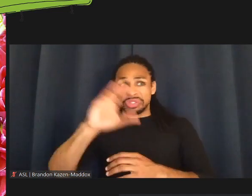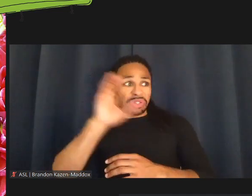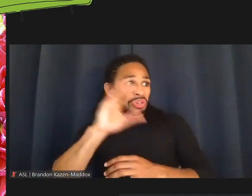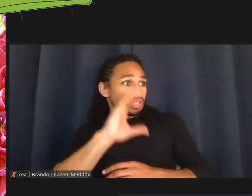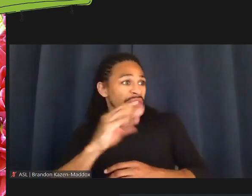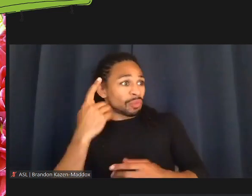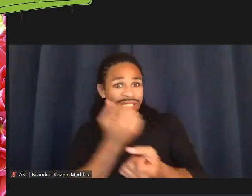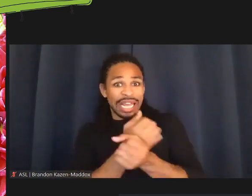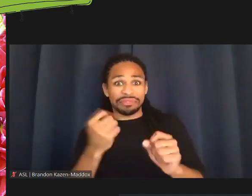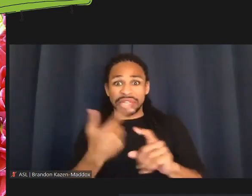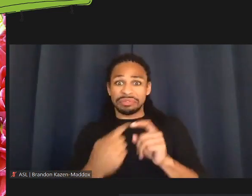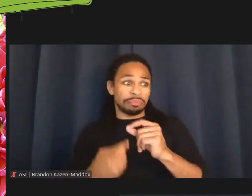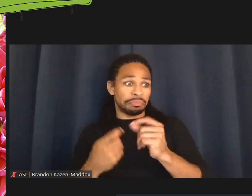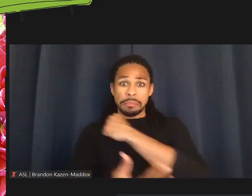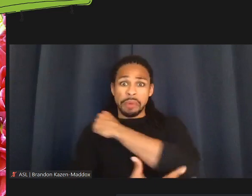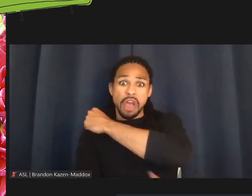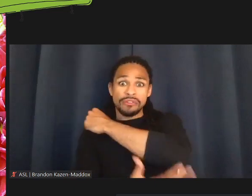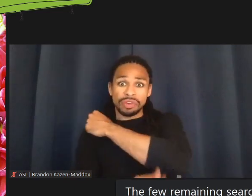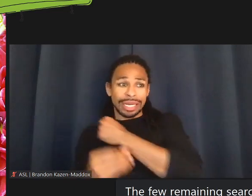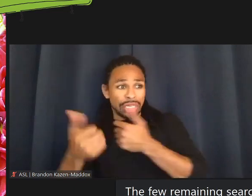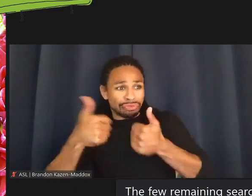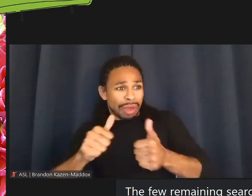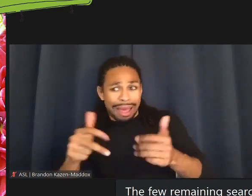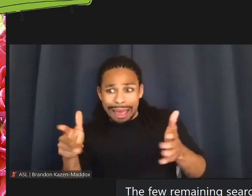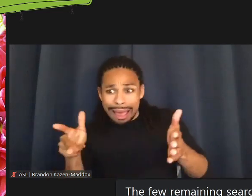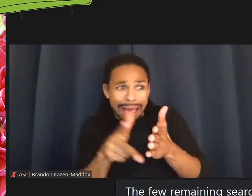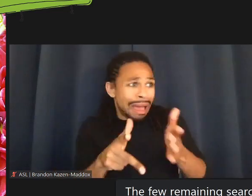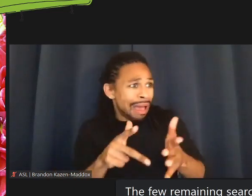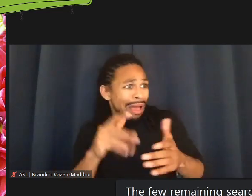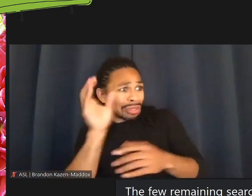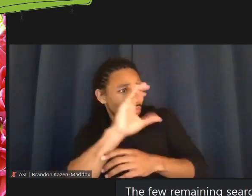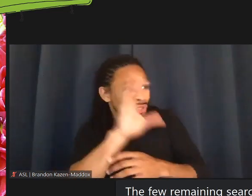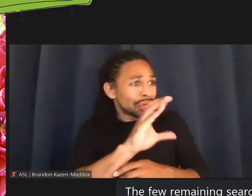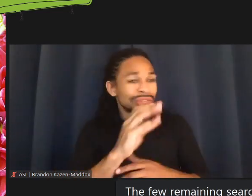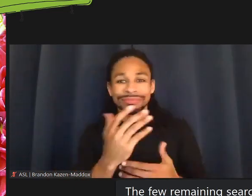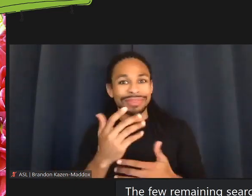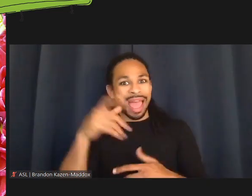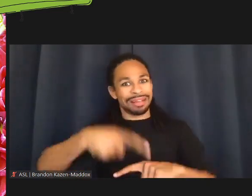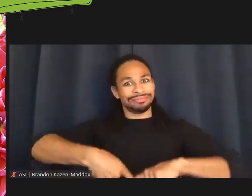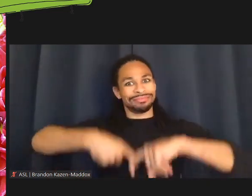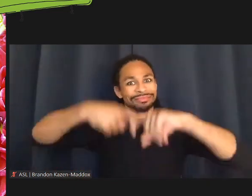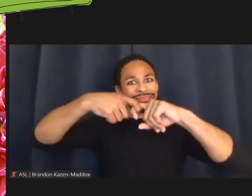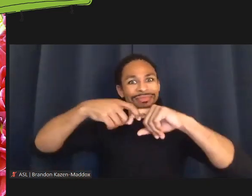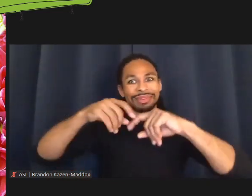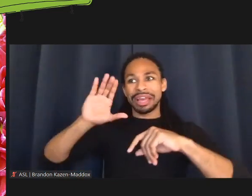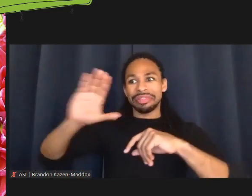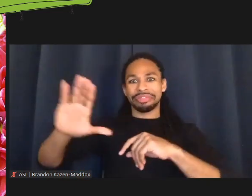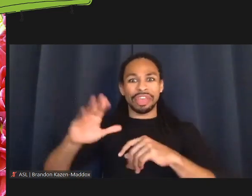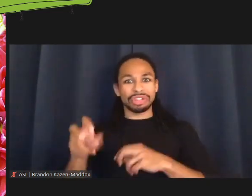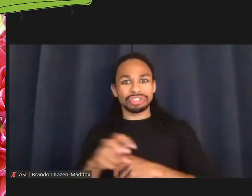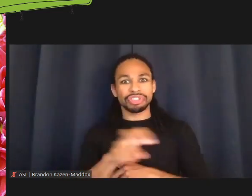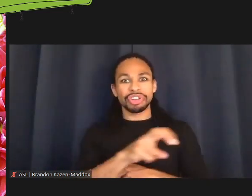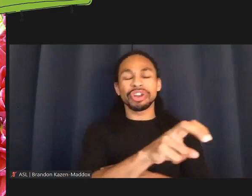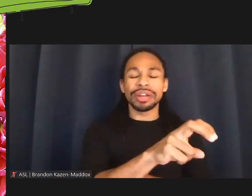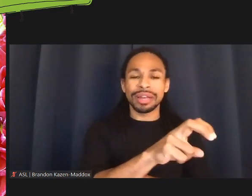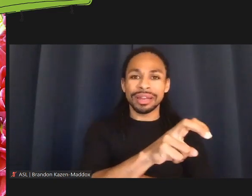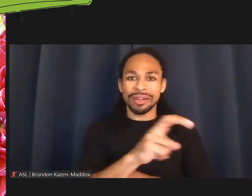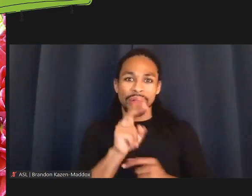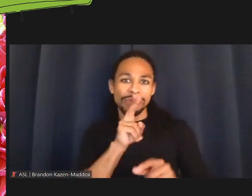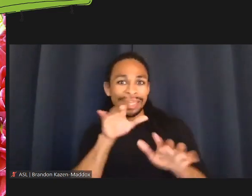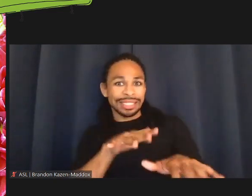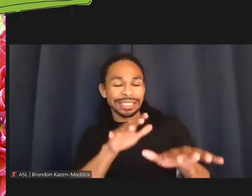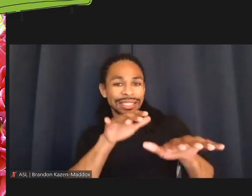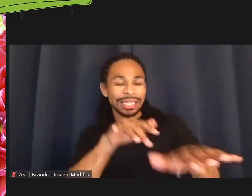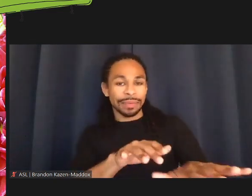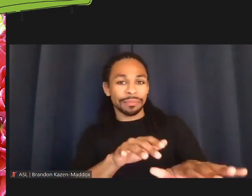catastrophe were forced to stop going out onto the Mediterranean Sea. As of April 2020, only one search